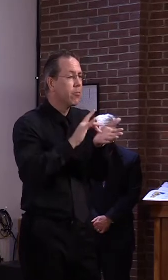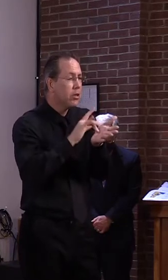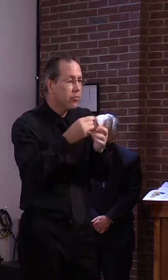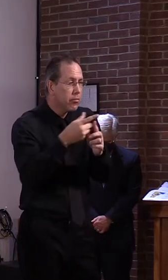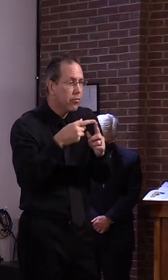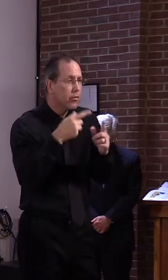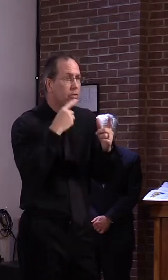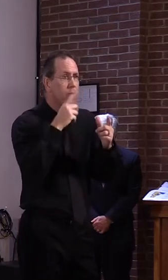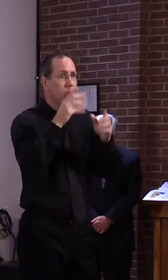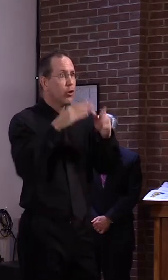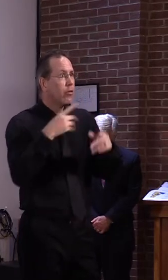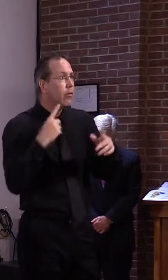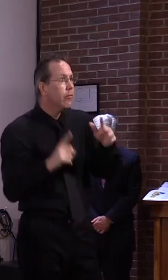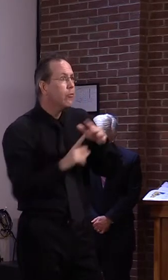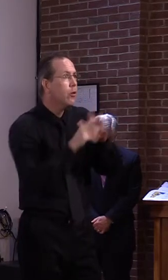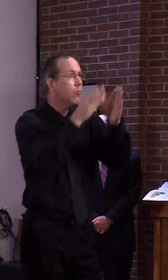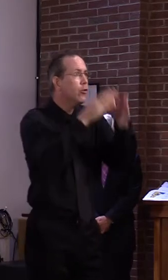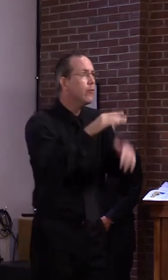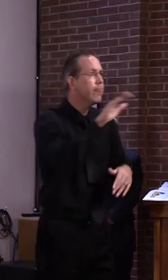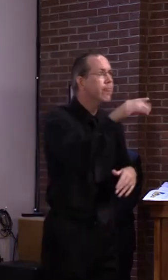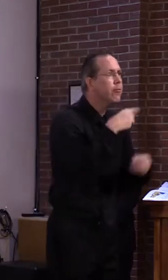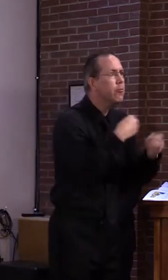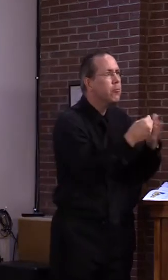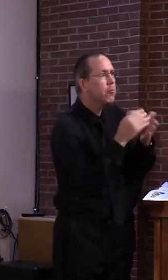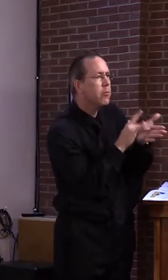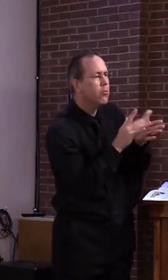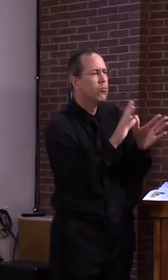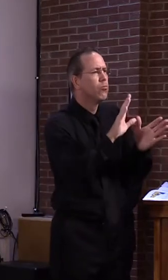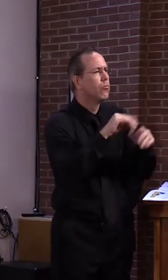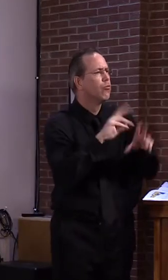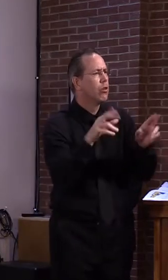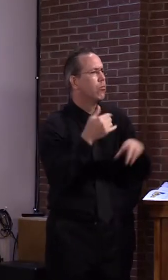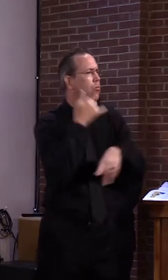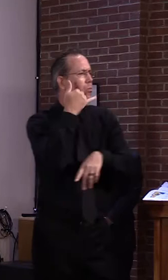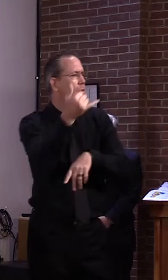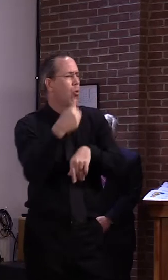in-person appearance to get one's prescription for medication-assisted treatment.